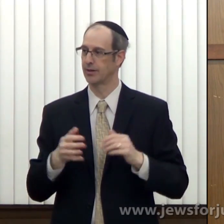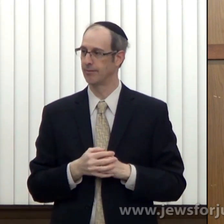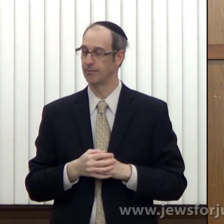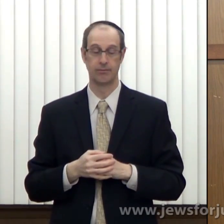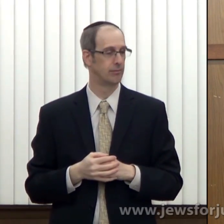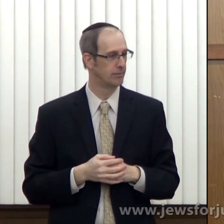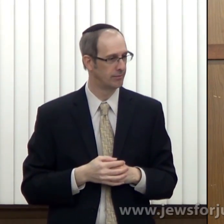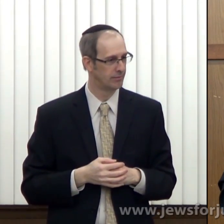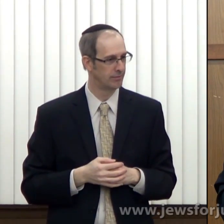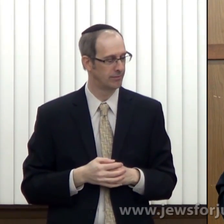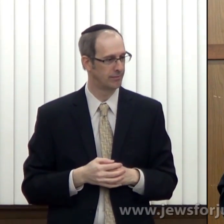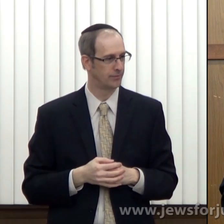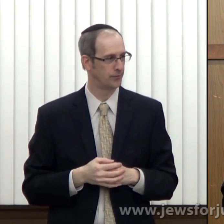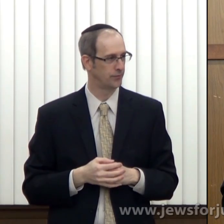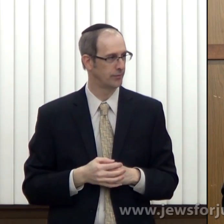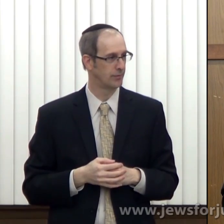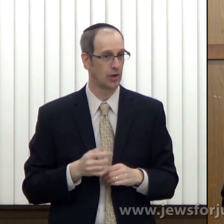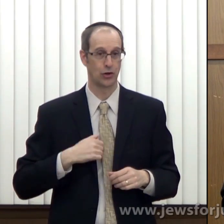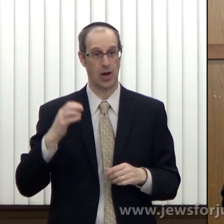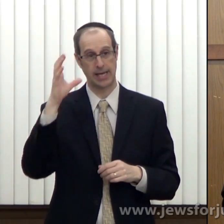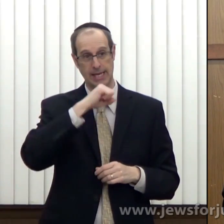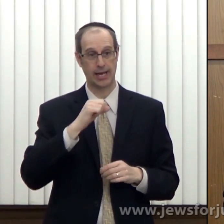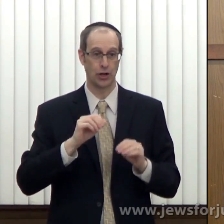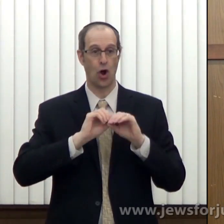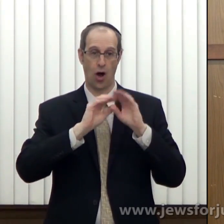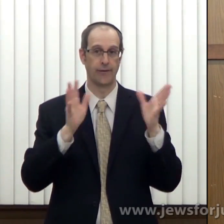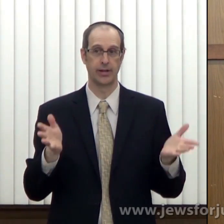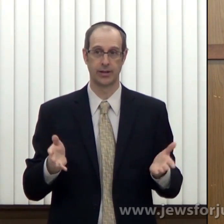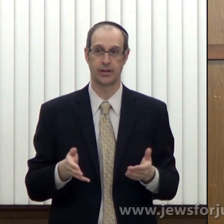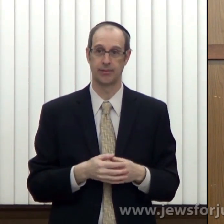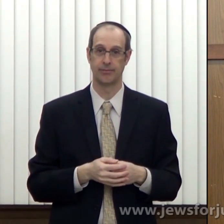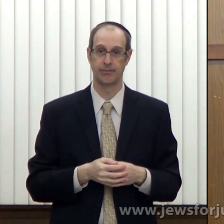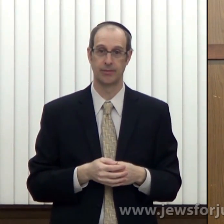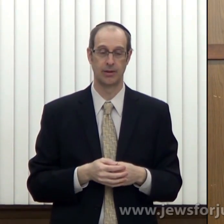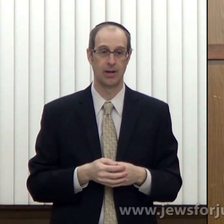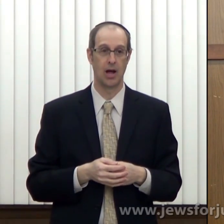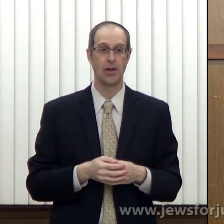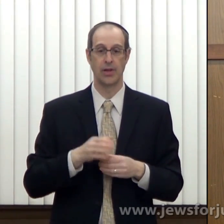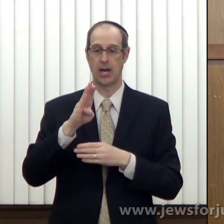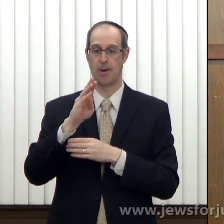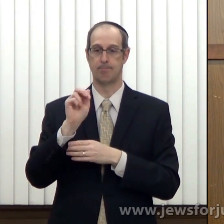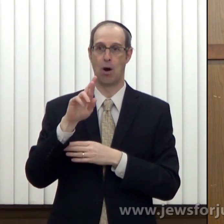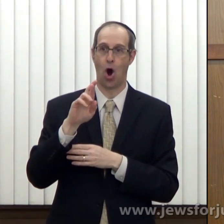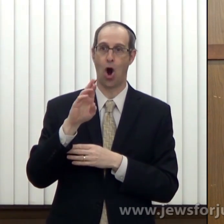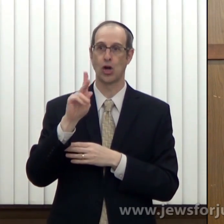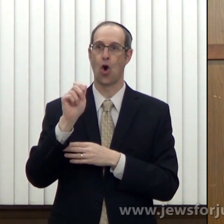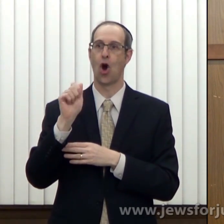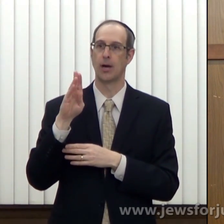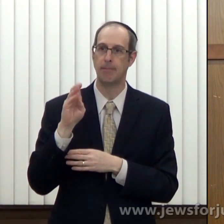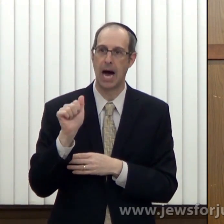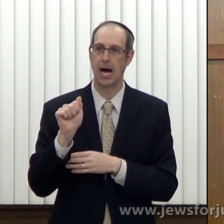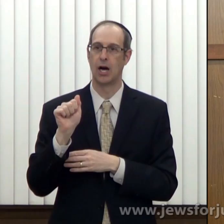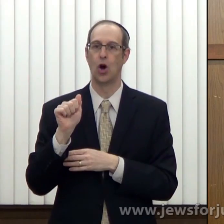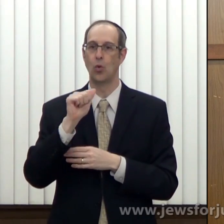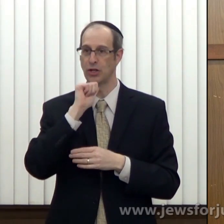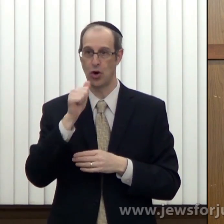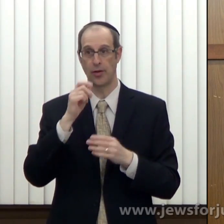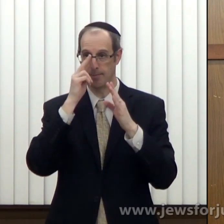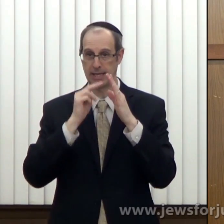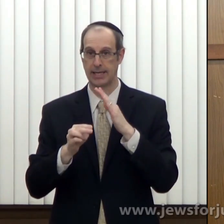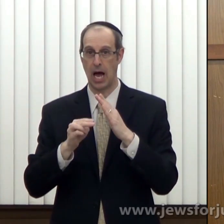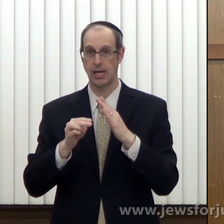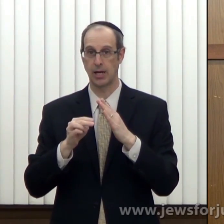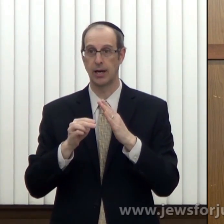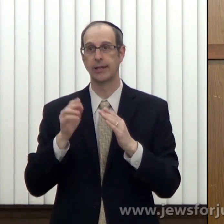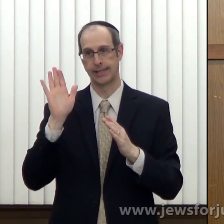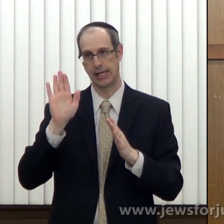Well, I guess if it was so obvious that Bar Kokhba wasn't the Messiah because